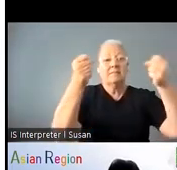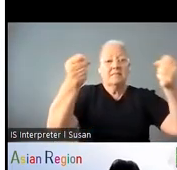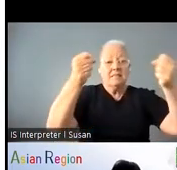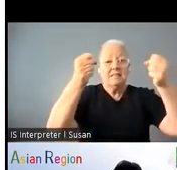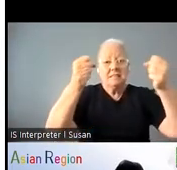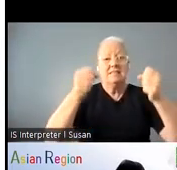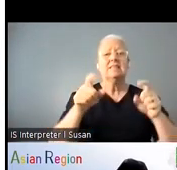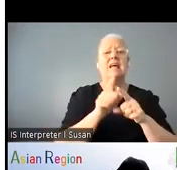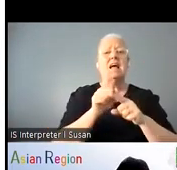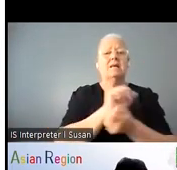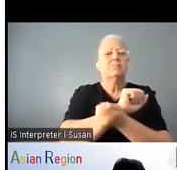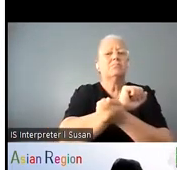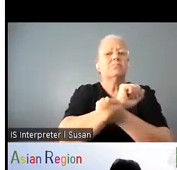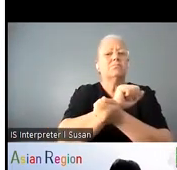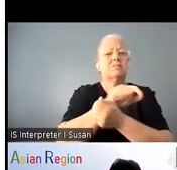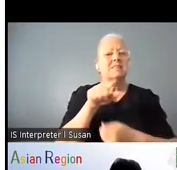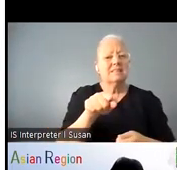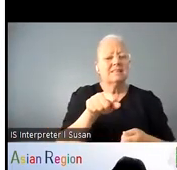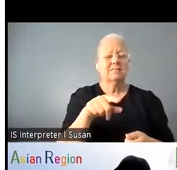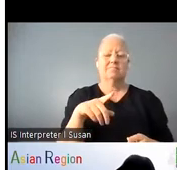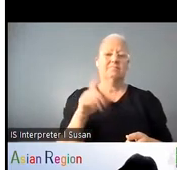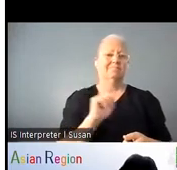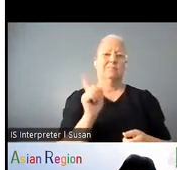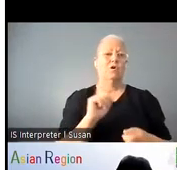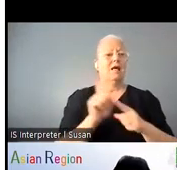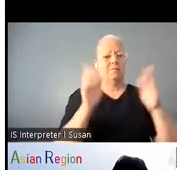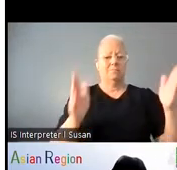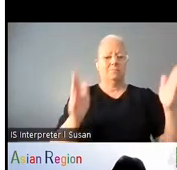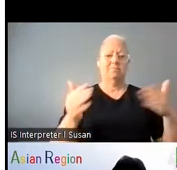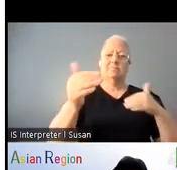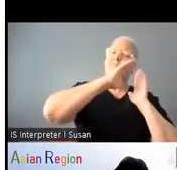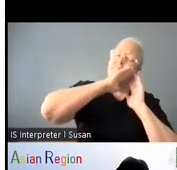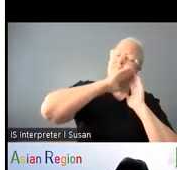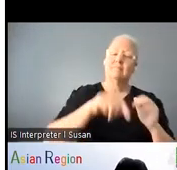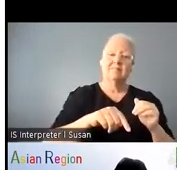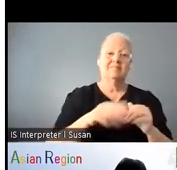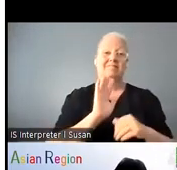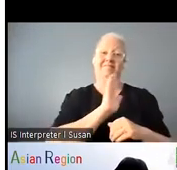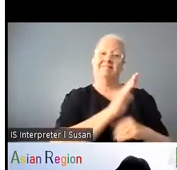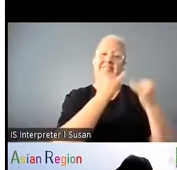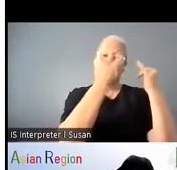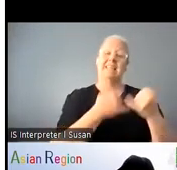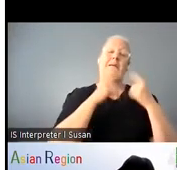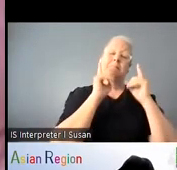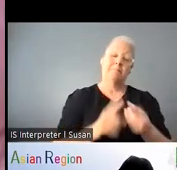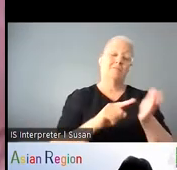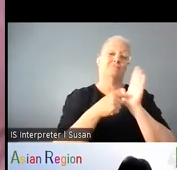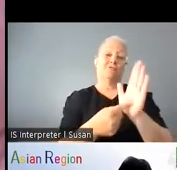care institution. And this is a real reality in Indonesia that I really have to show you.